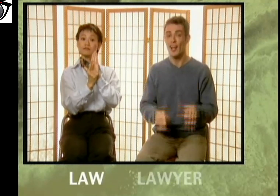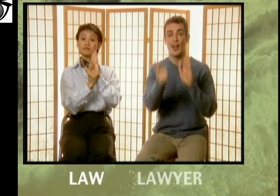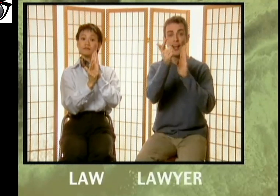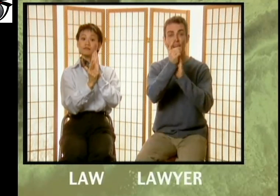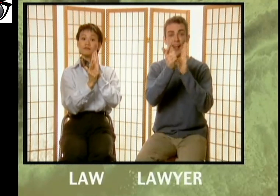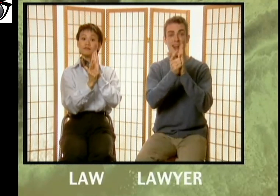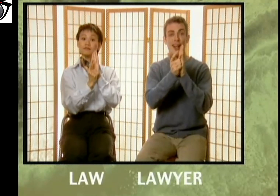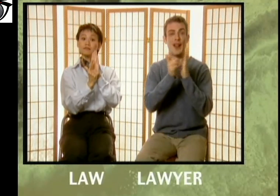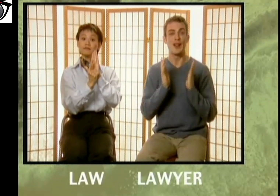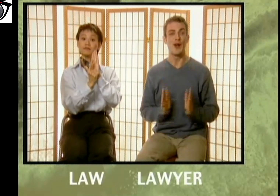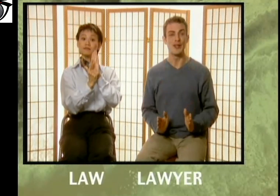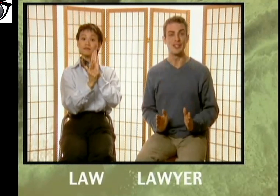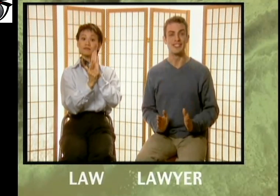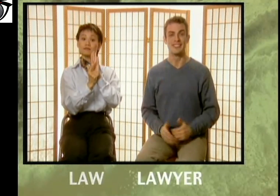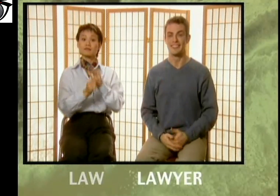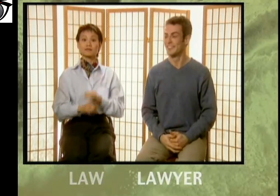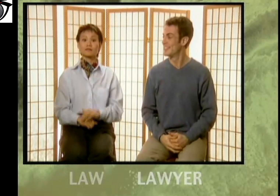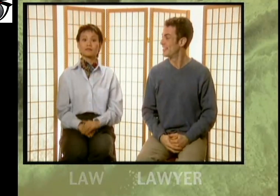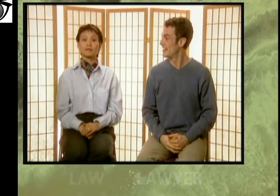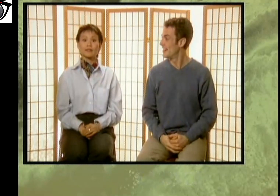Law. Lawyer.